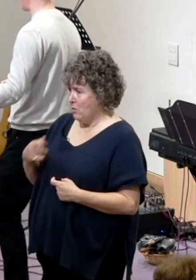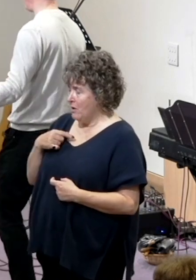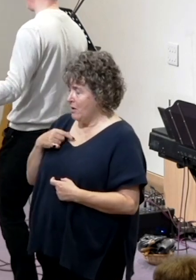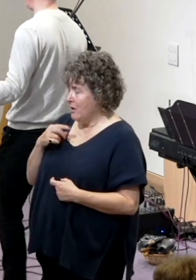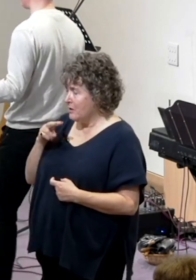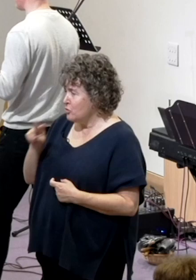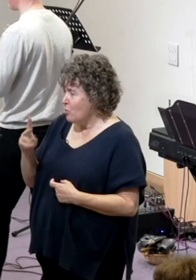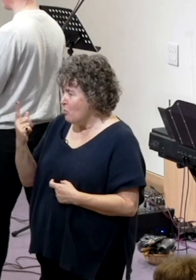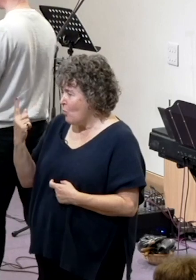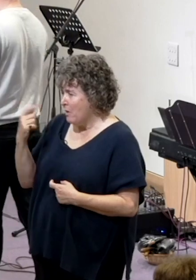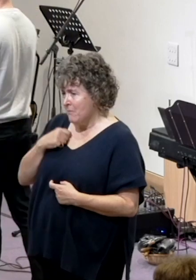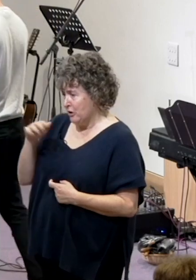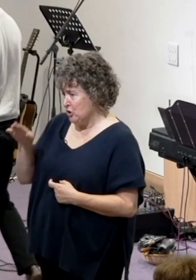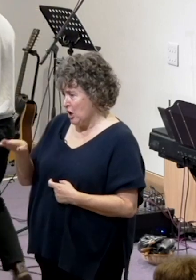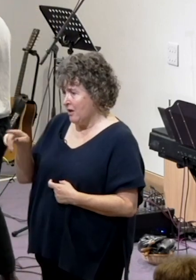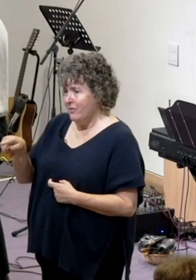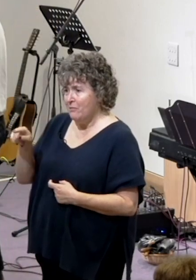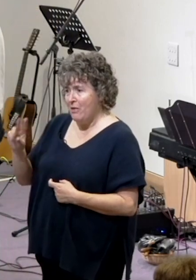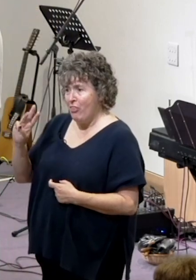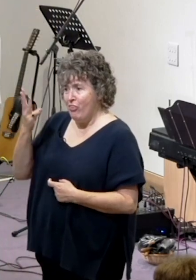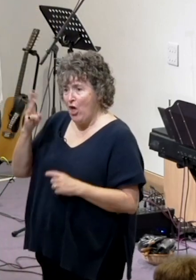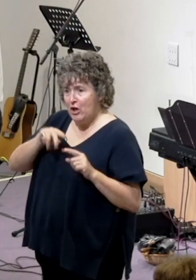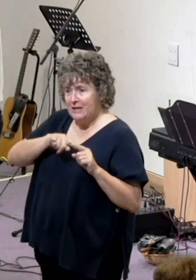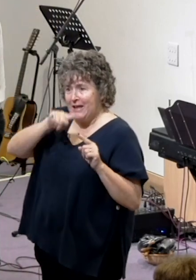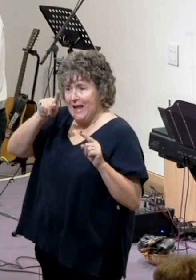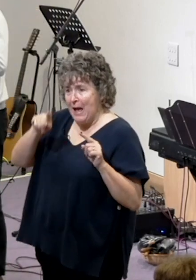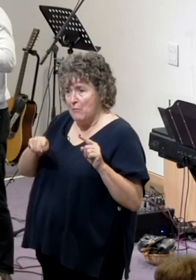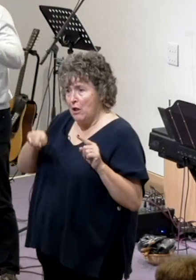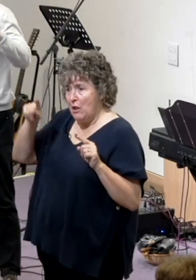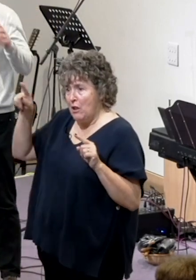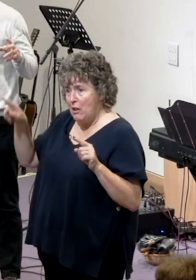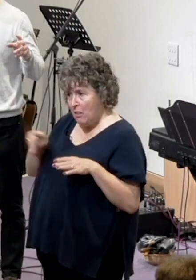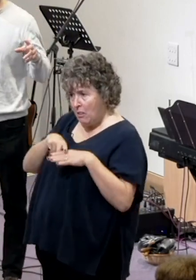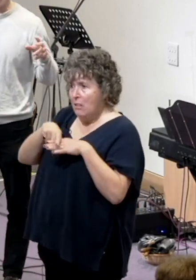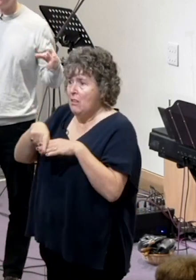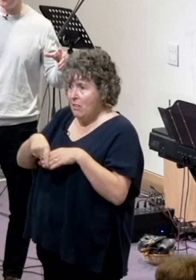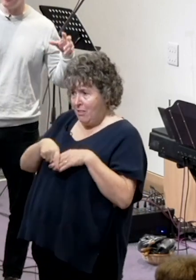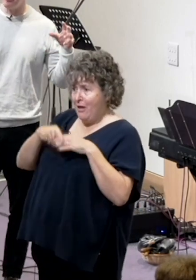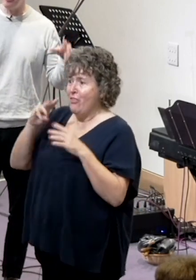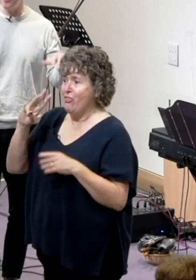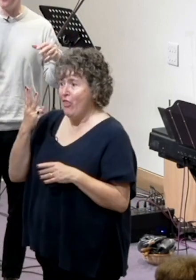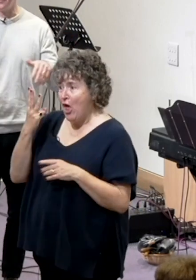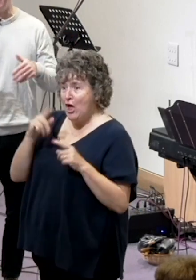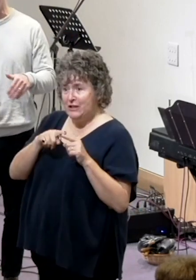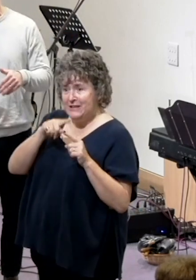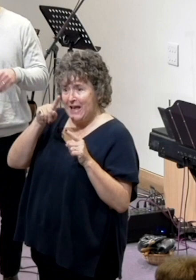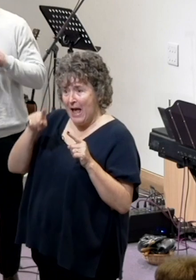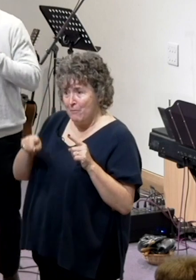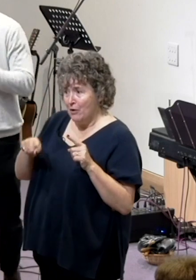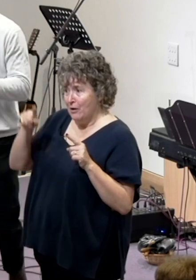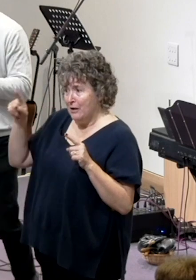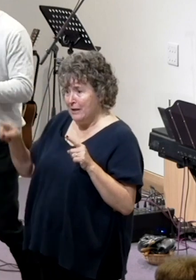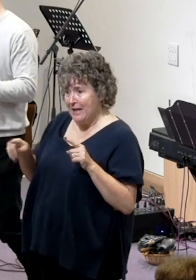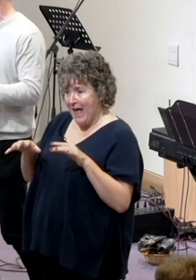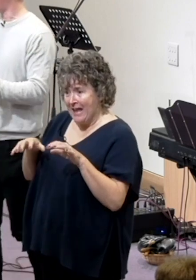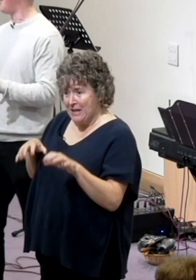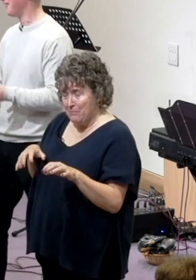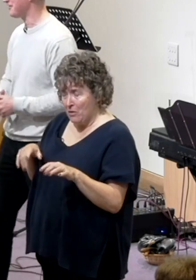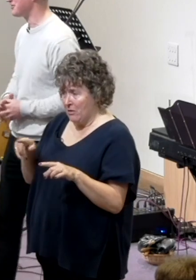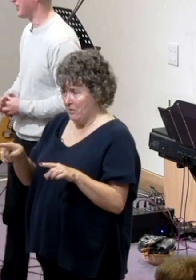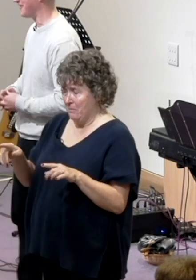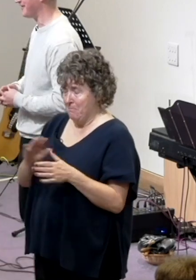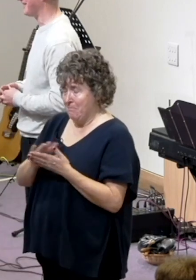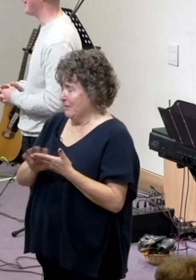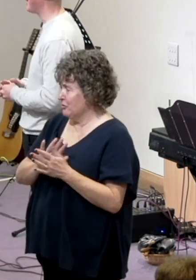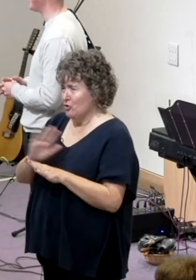playing the part of the third camel. And clearly, if you are the third camel, you are not the star of